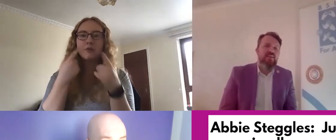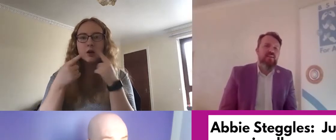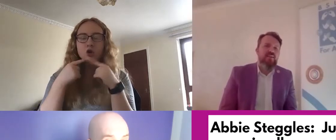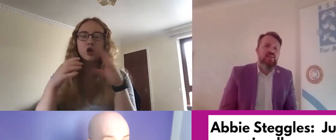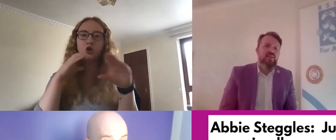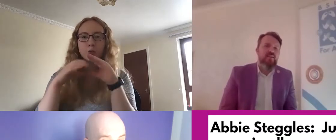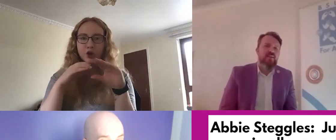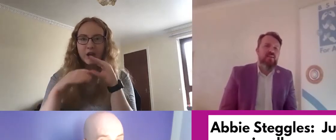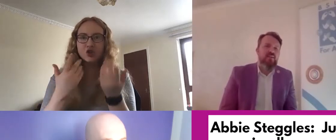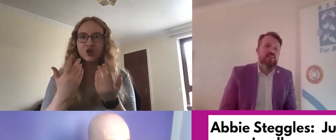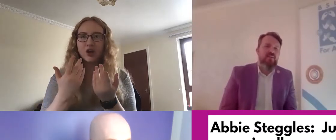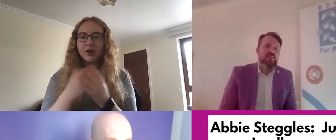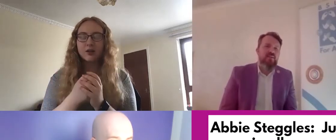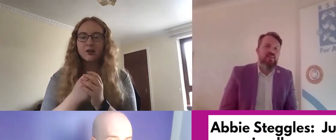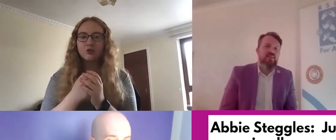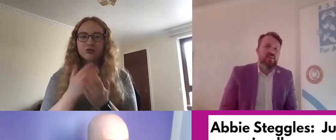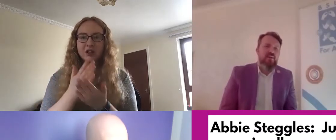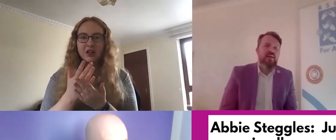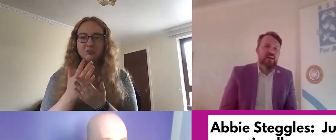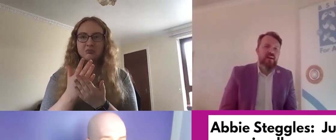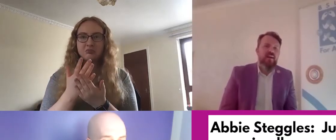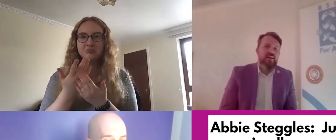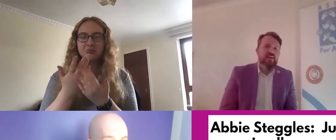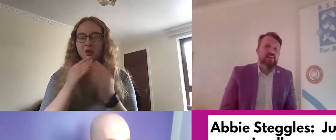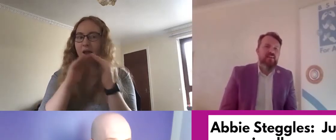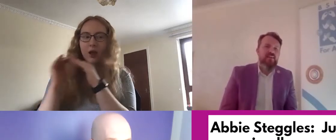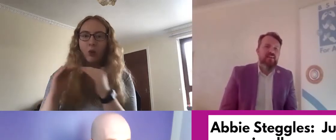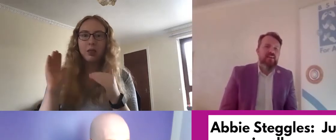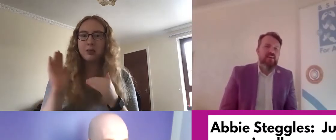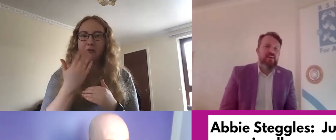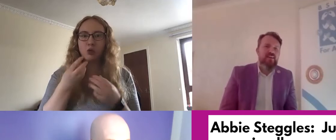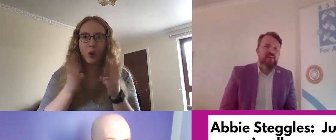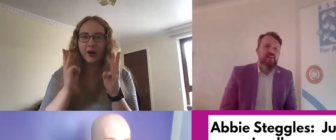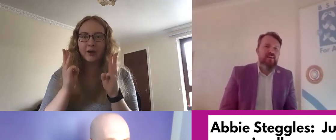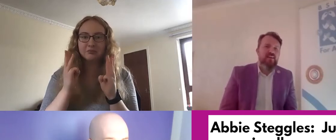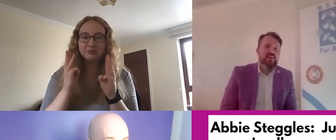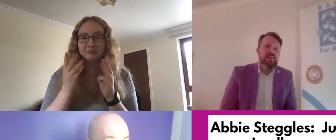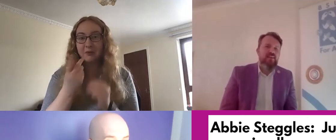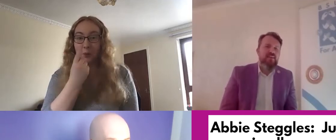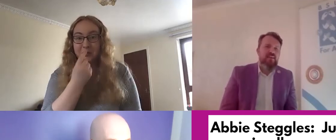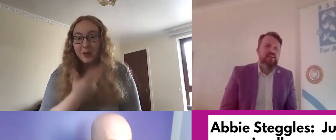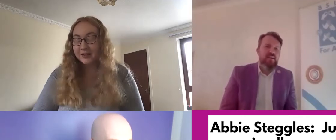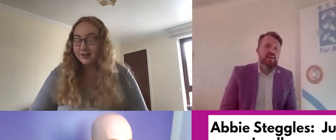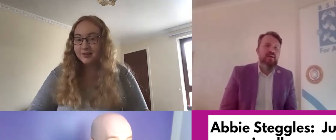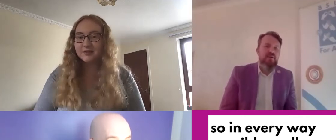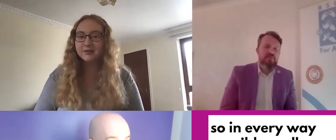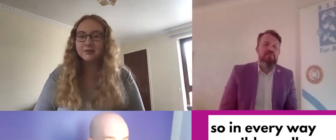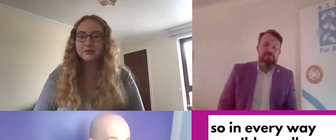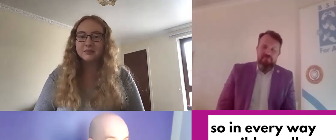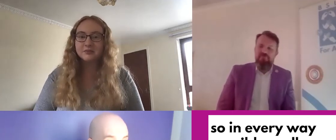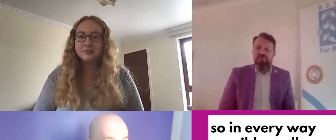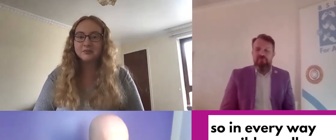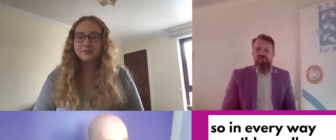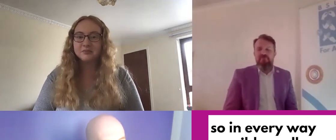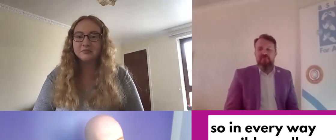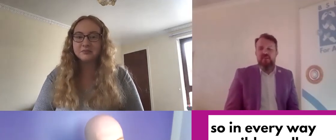just in, I guess, in all areas? Communication and information is a key area that everyone deserves to have access, so in